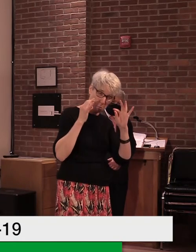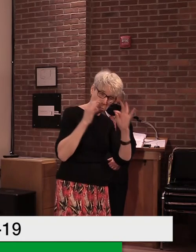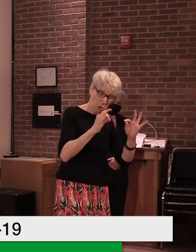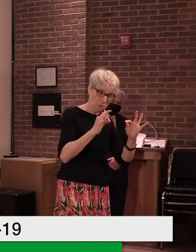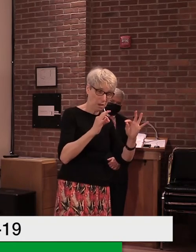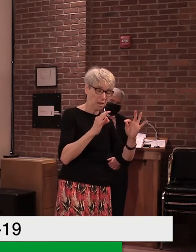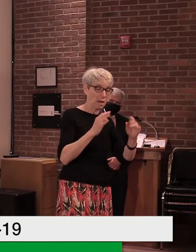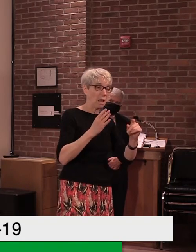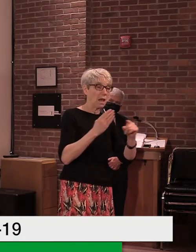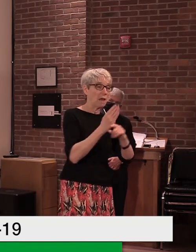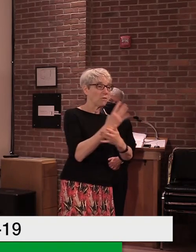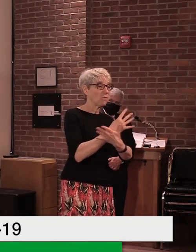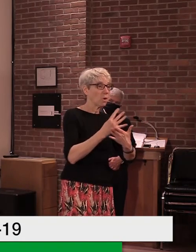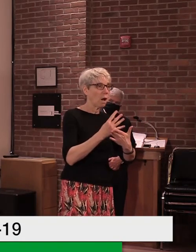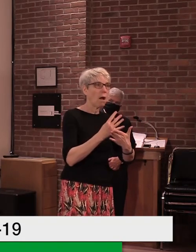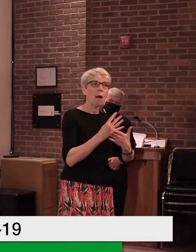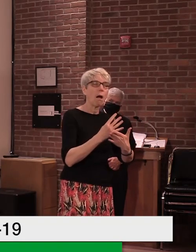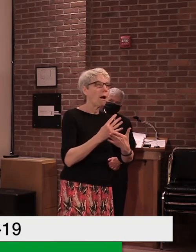still believe them?